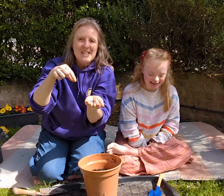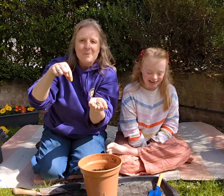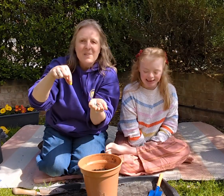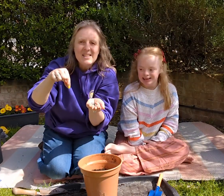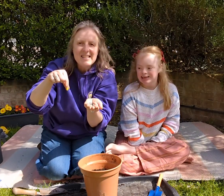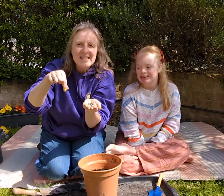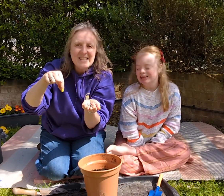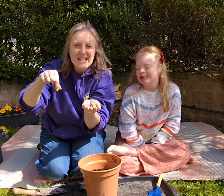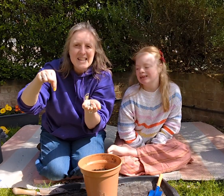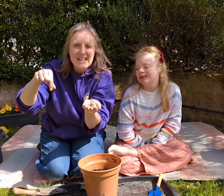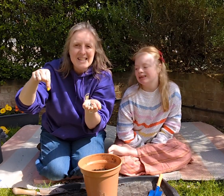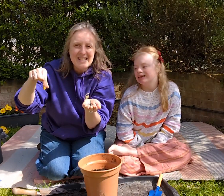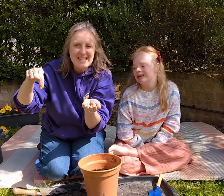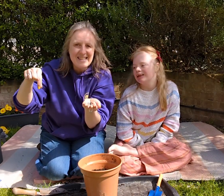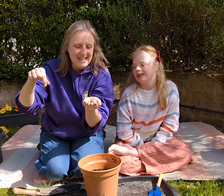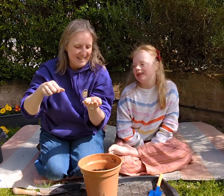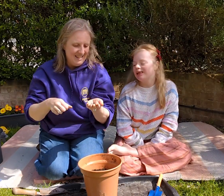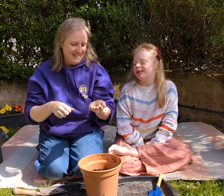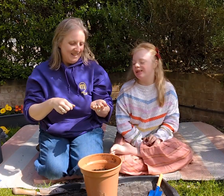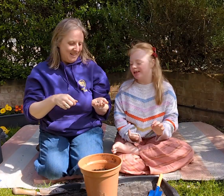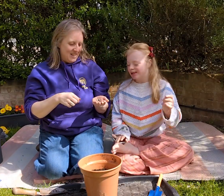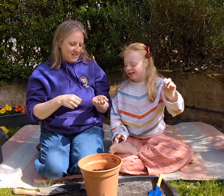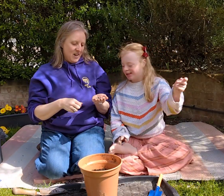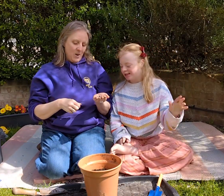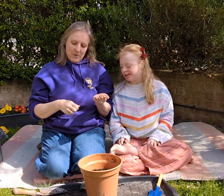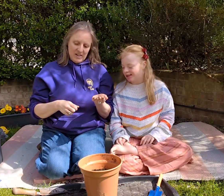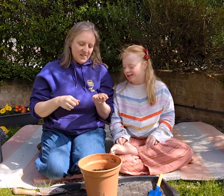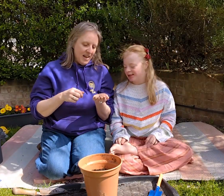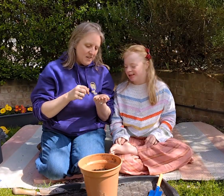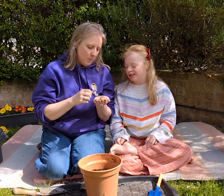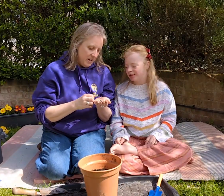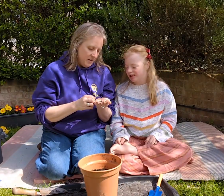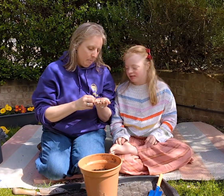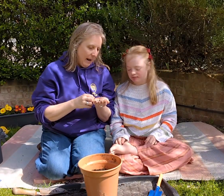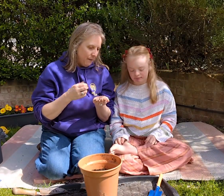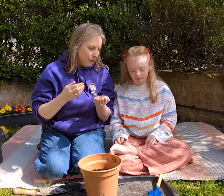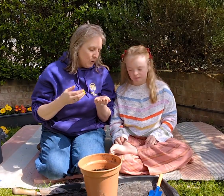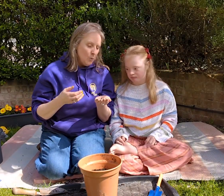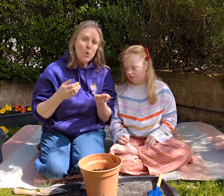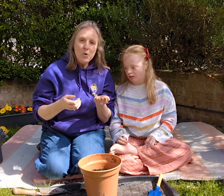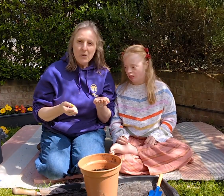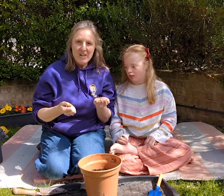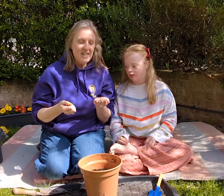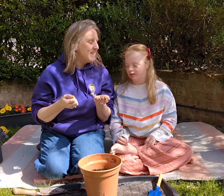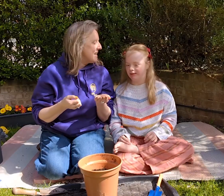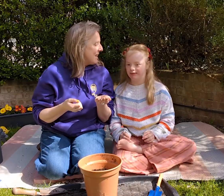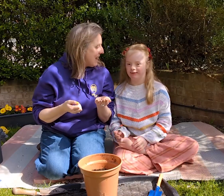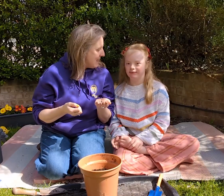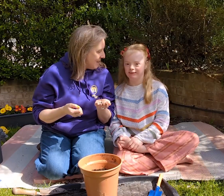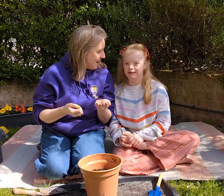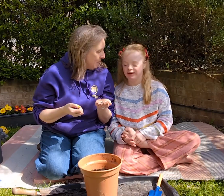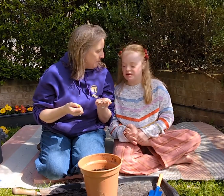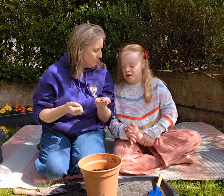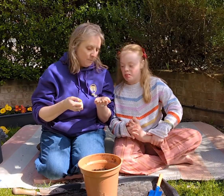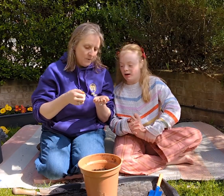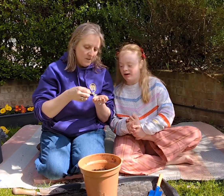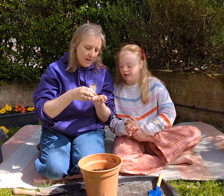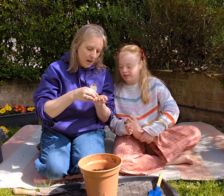Some seeds. So it says that we need to plant 2 or 3 together. So they like to have